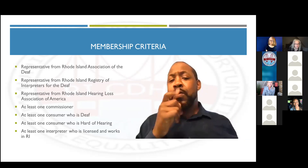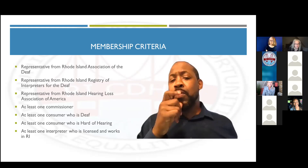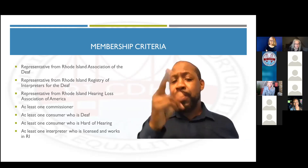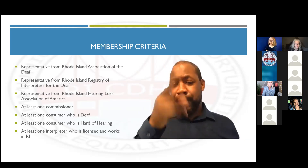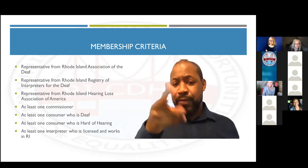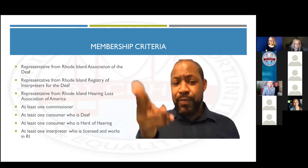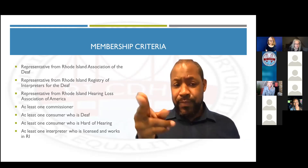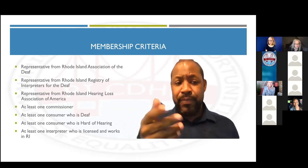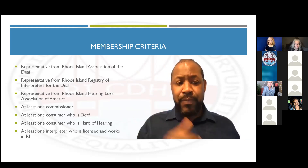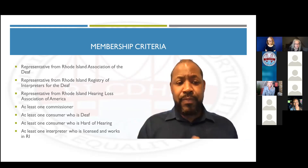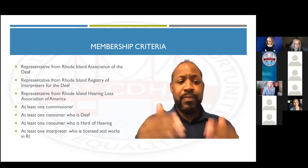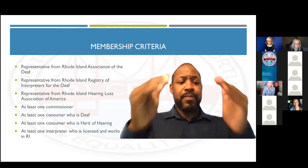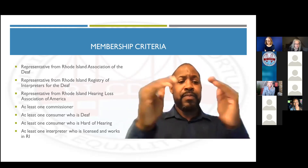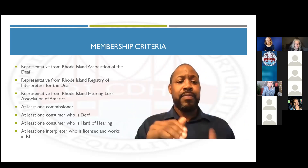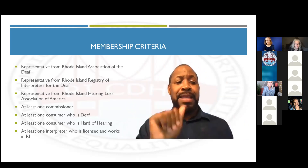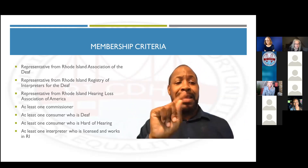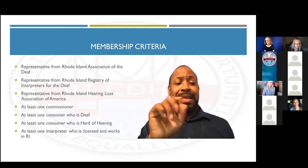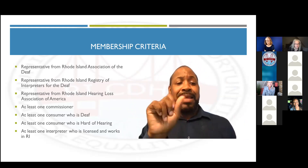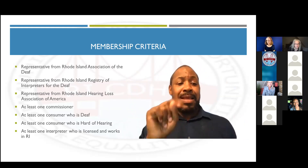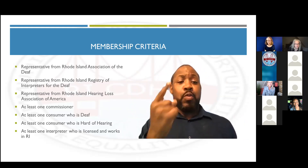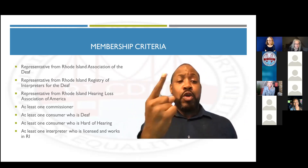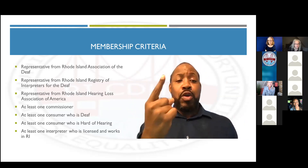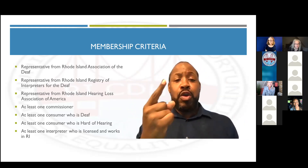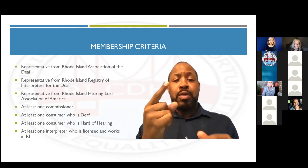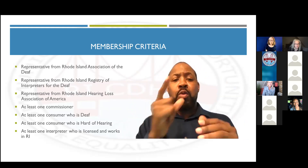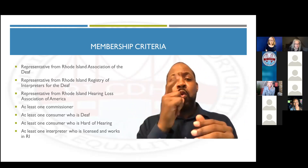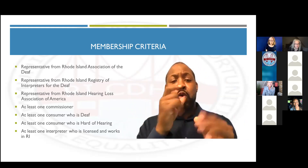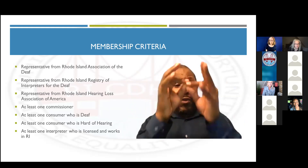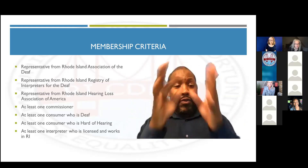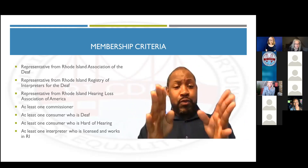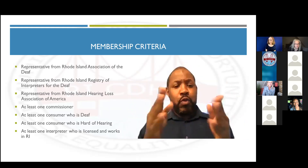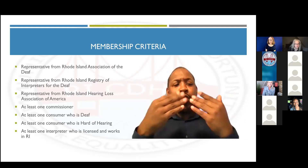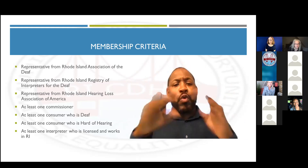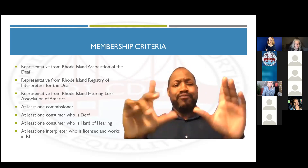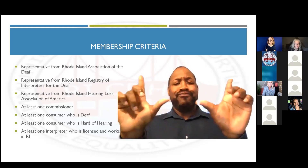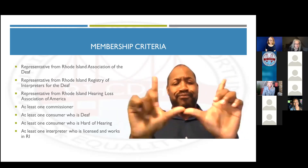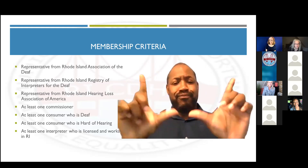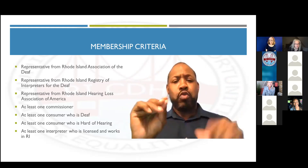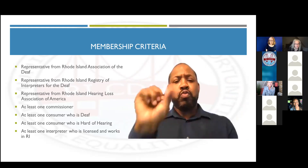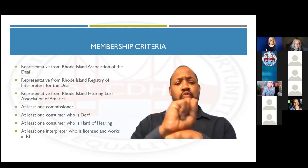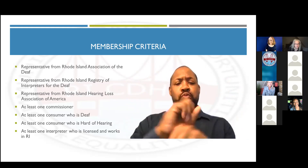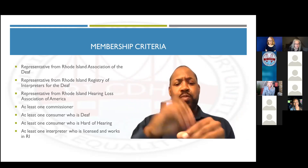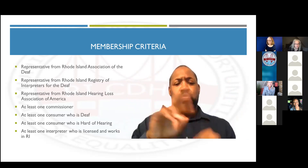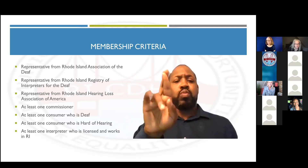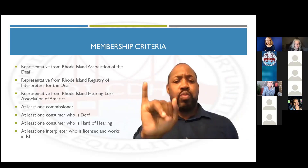is hard of hearing, and at least one interpreter who is licensed and works in Rhode